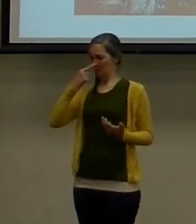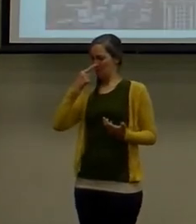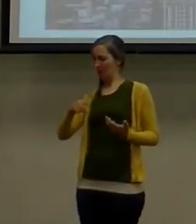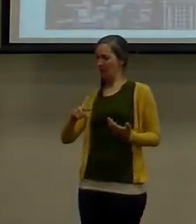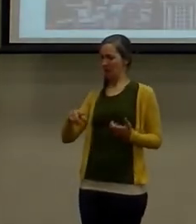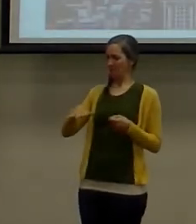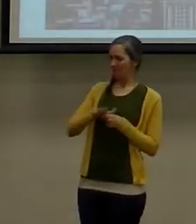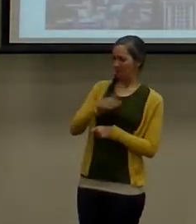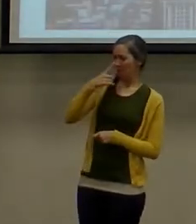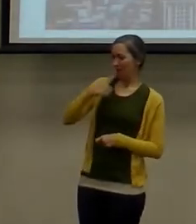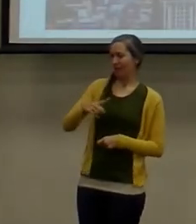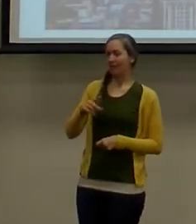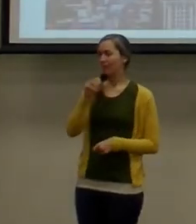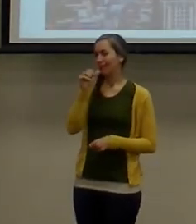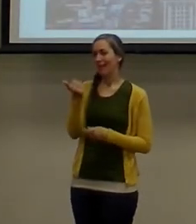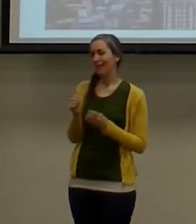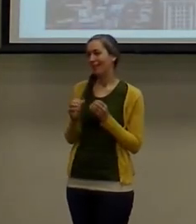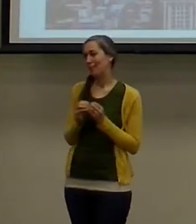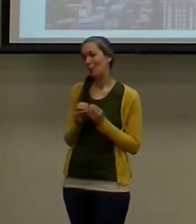Anyway,